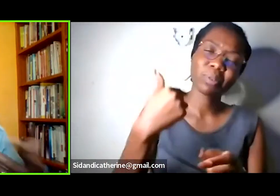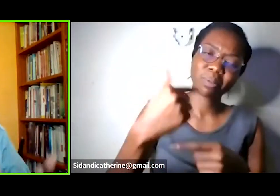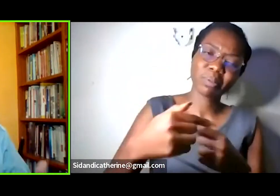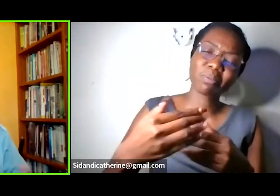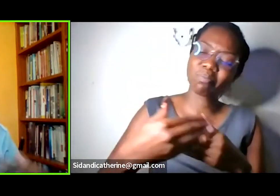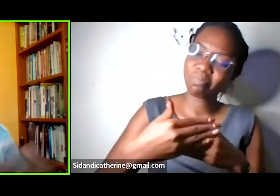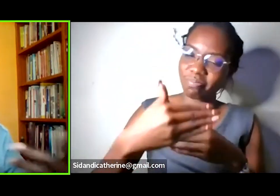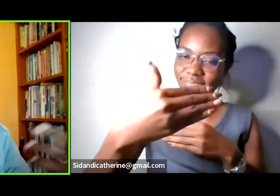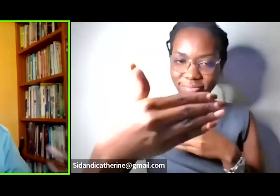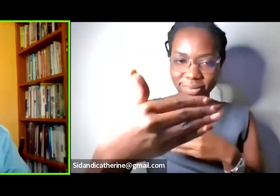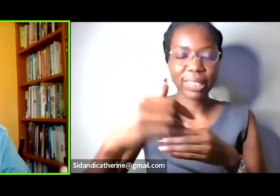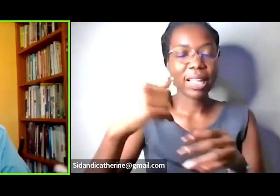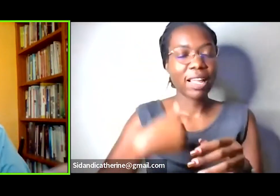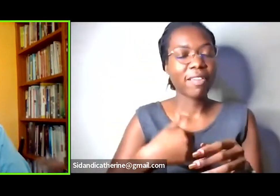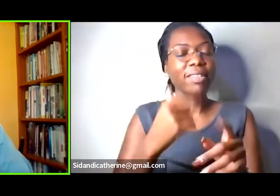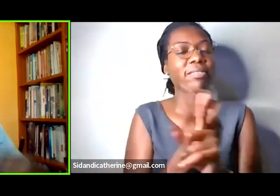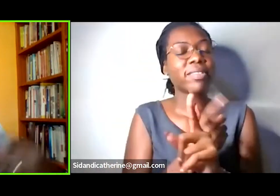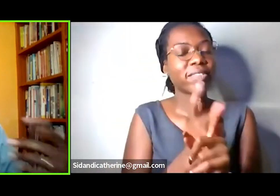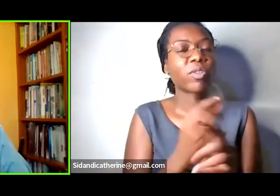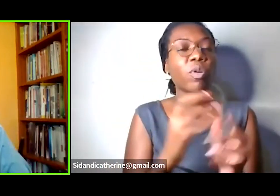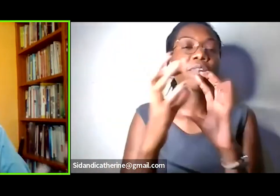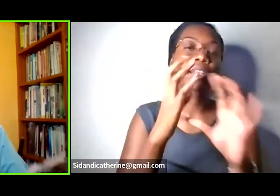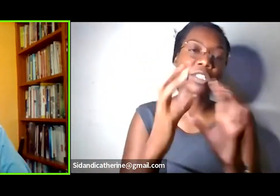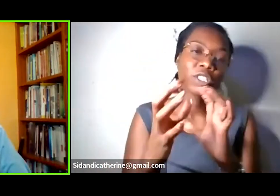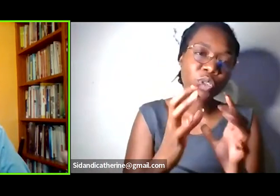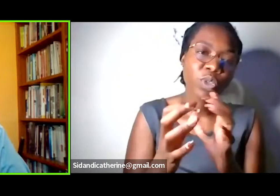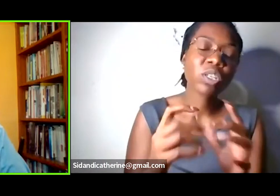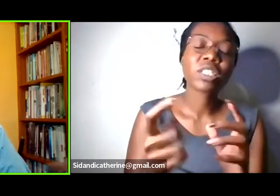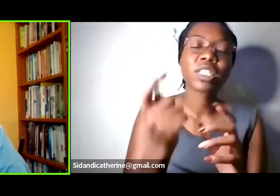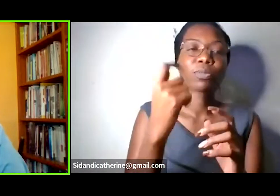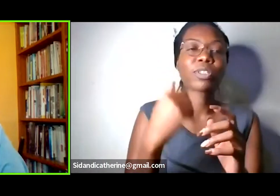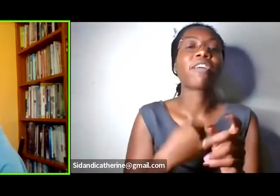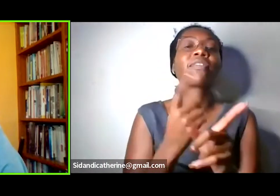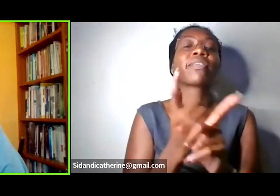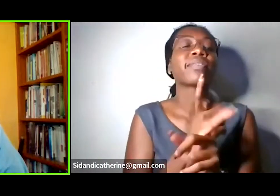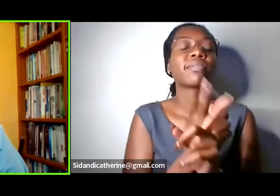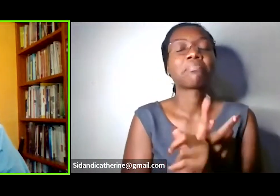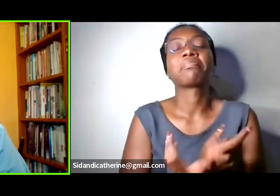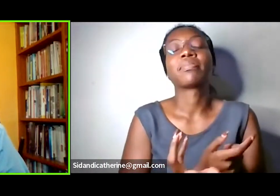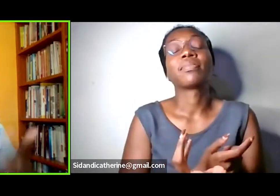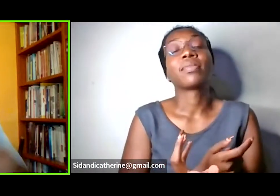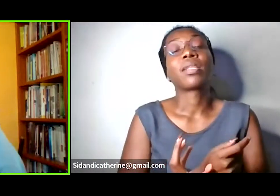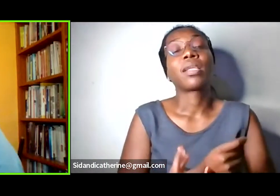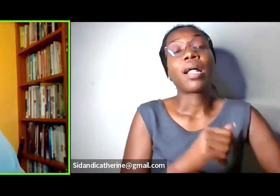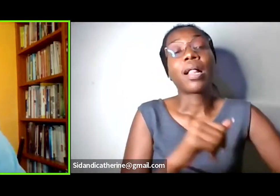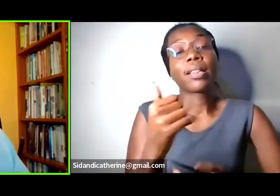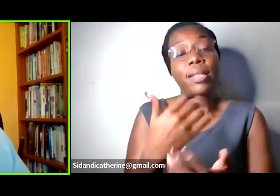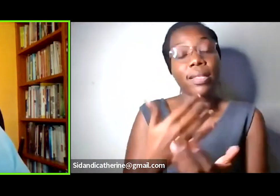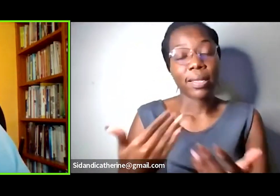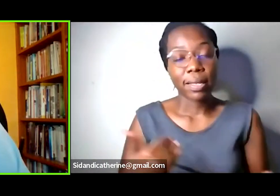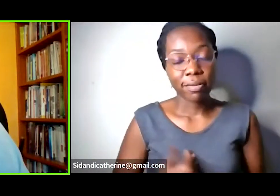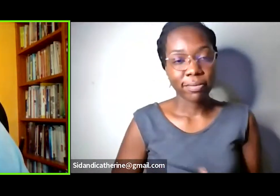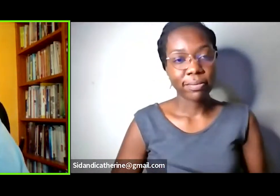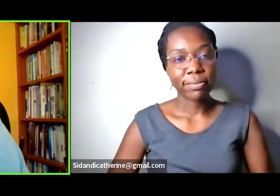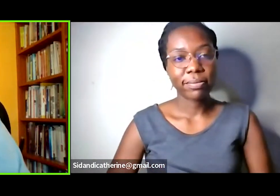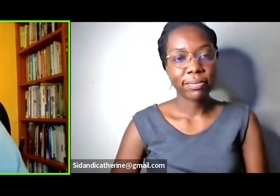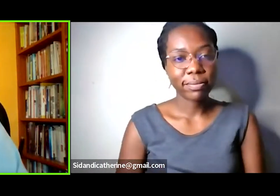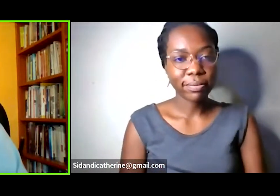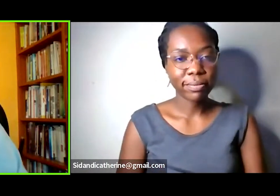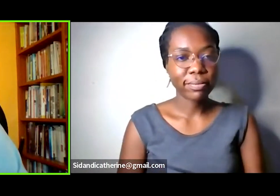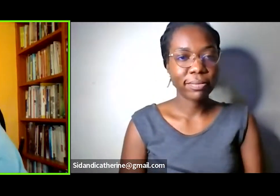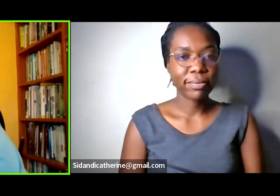able to isolate each of them, that is where you start seeing now where is the value, and you